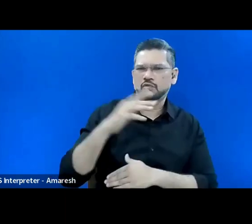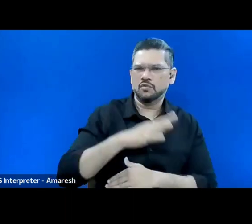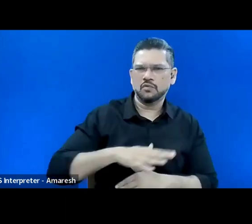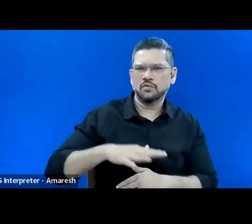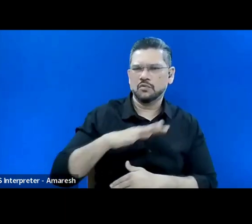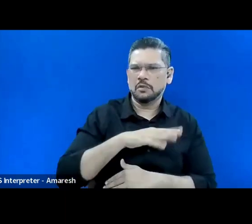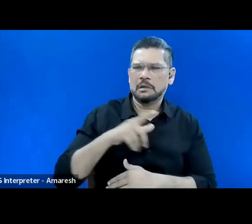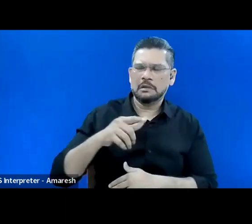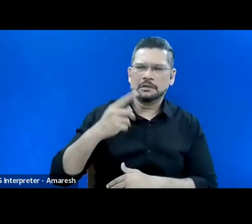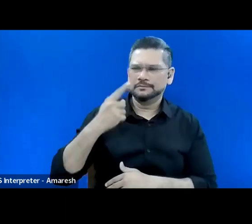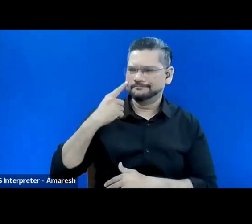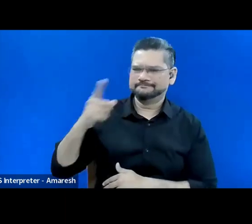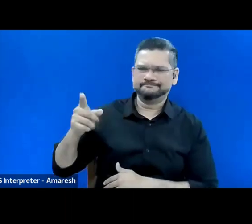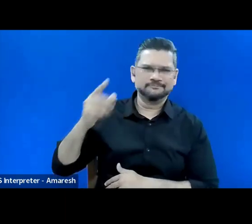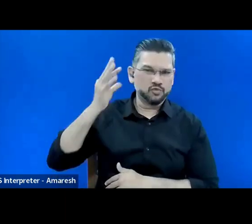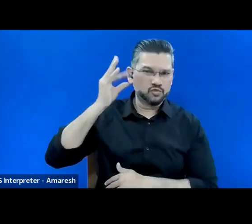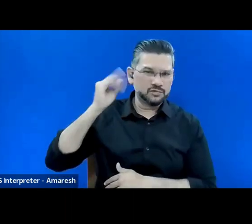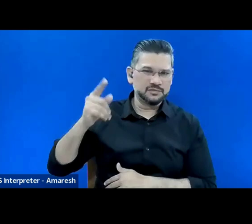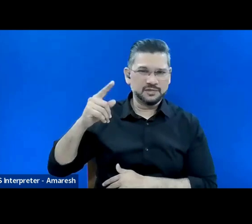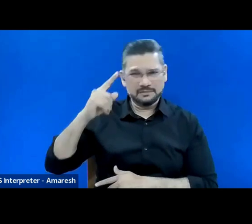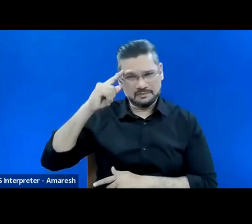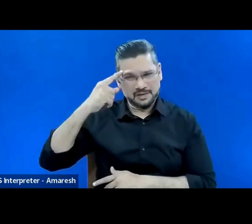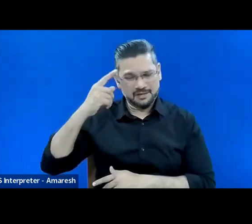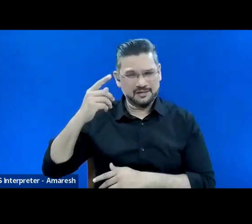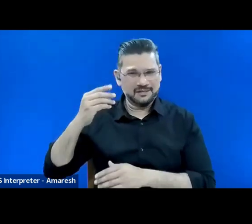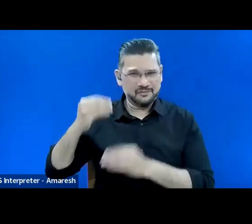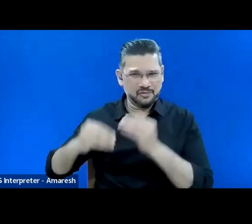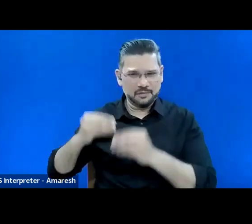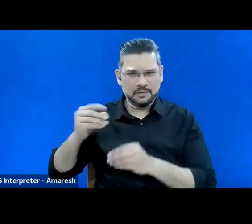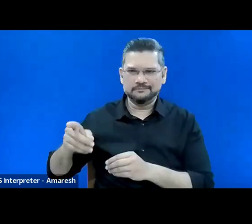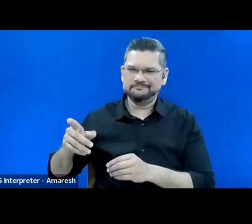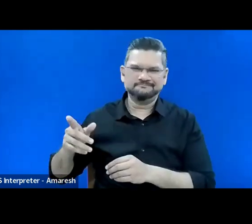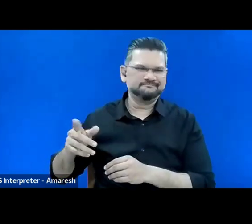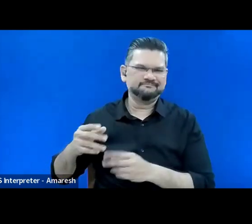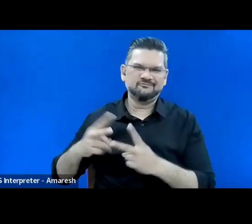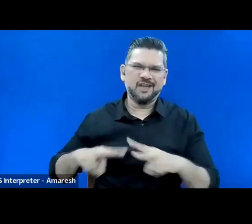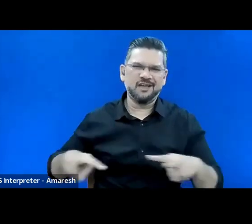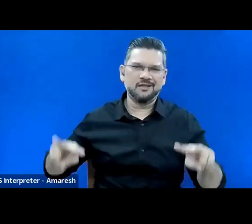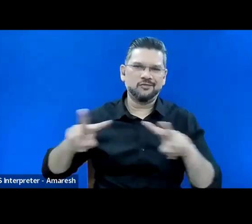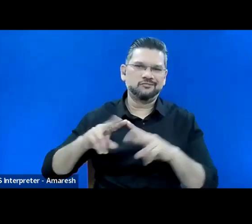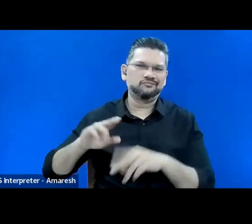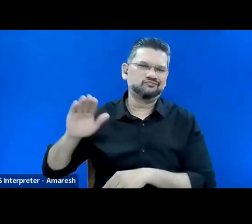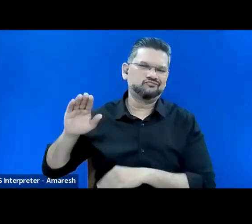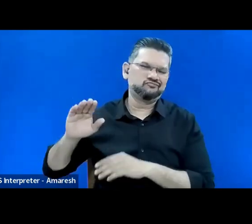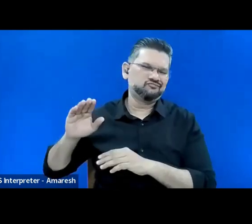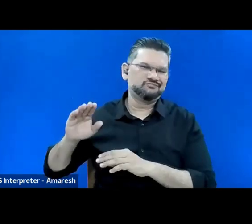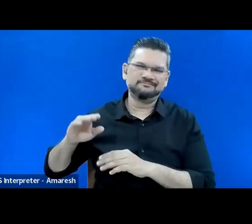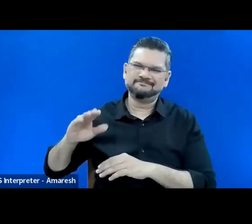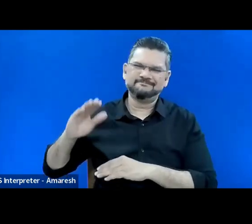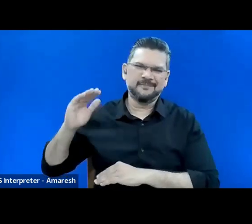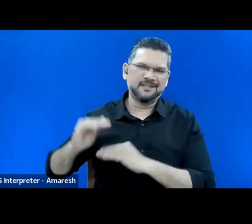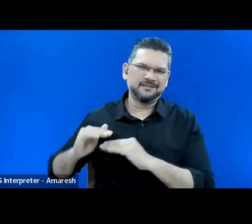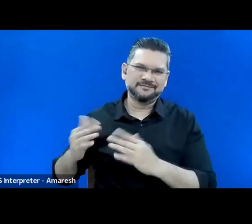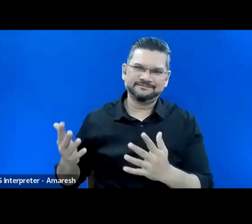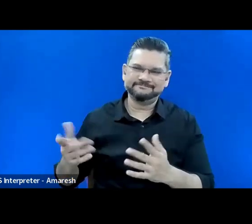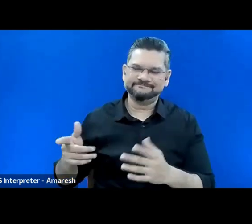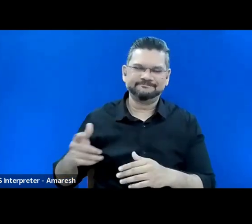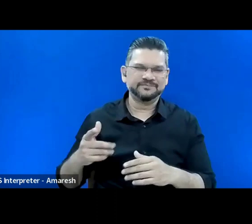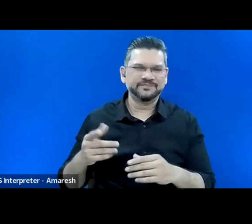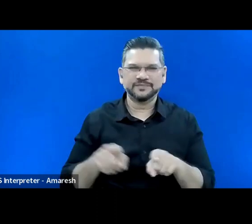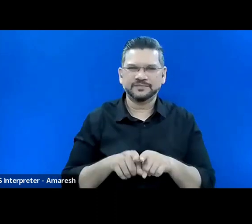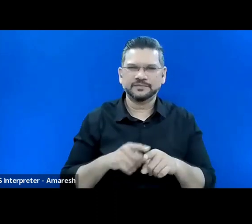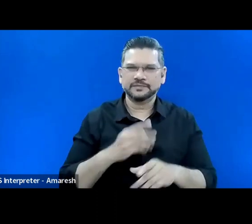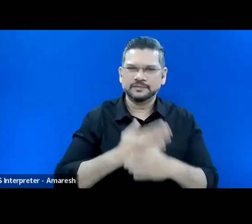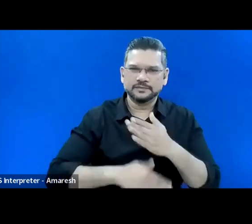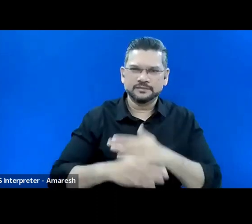women with mental health conditions as less than, you know, systems that despite disability laws of equality, you know, this system